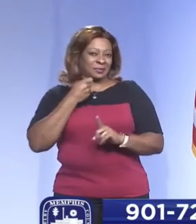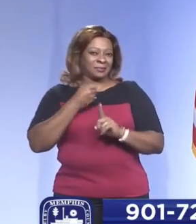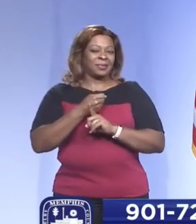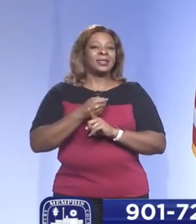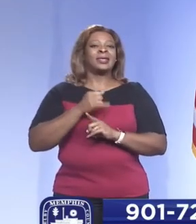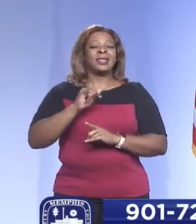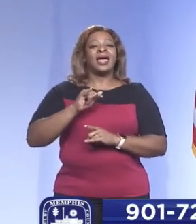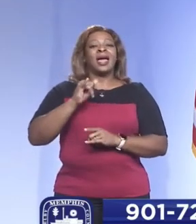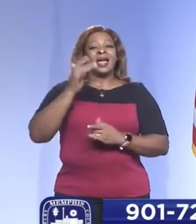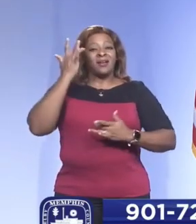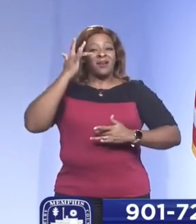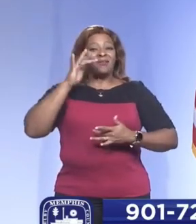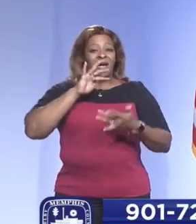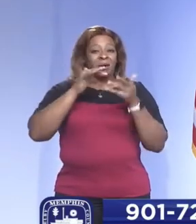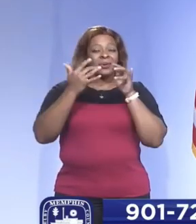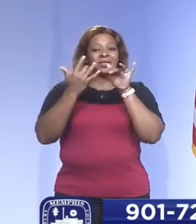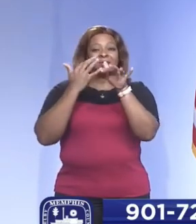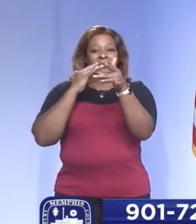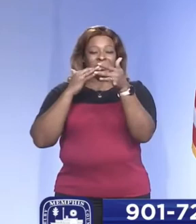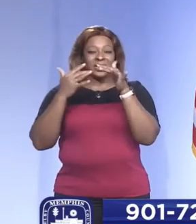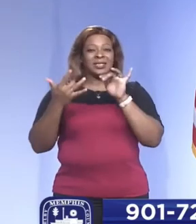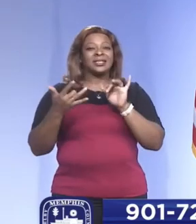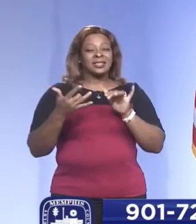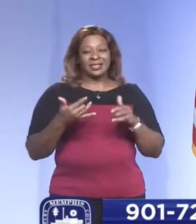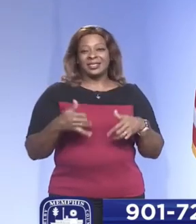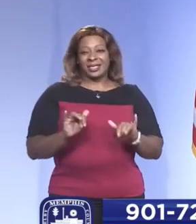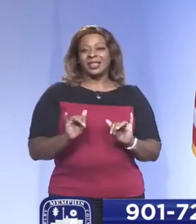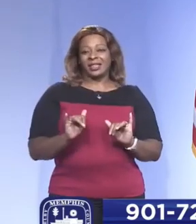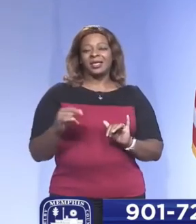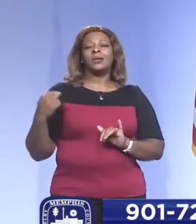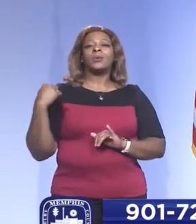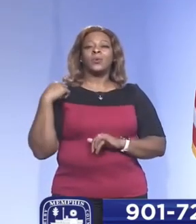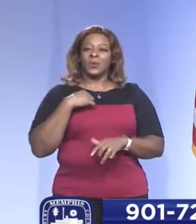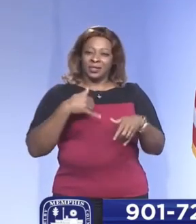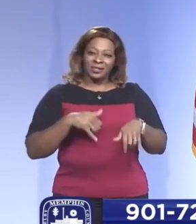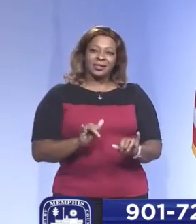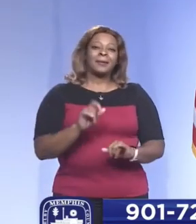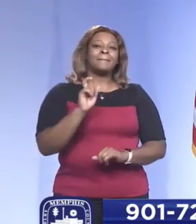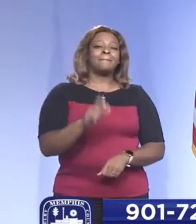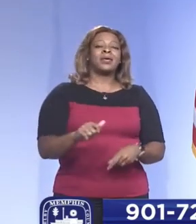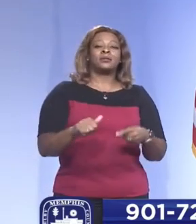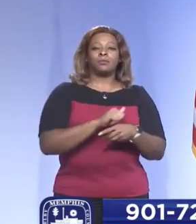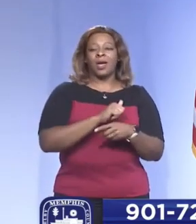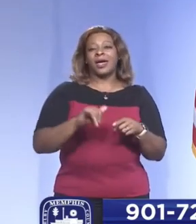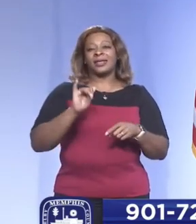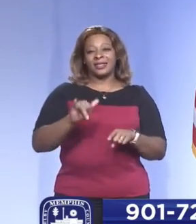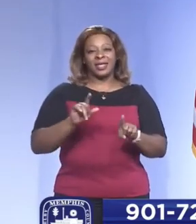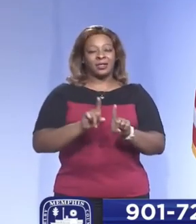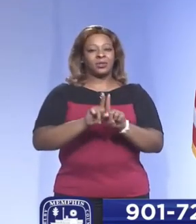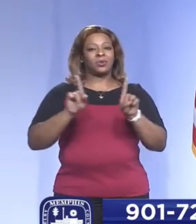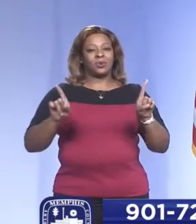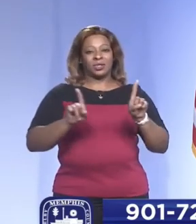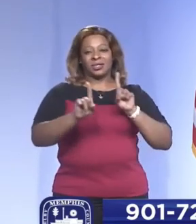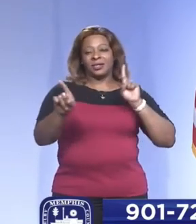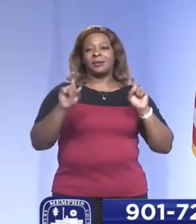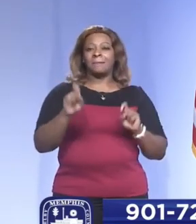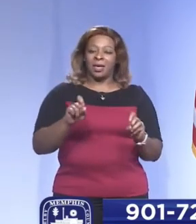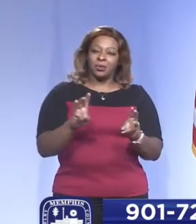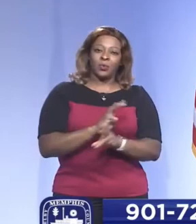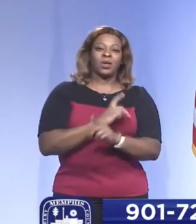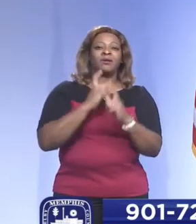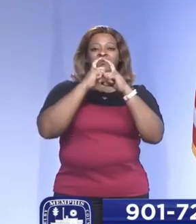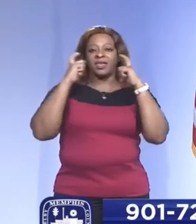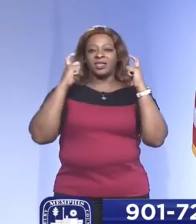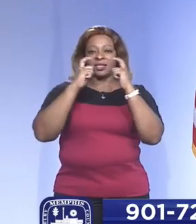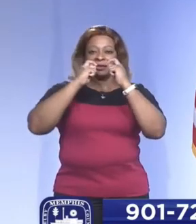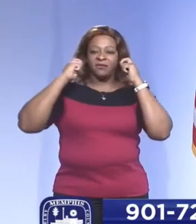shedding COVID-19 virus. So we still have to practice social distancing. We still have to wear this face mask. We